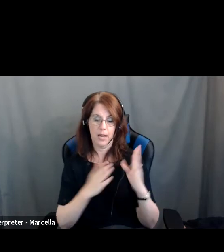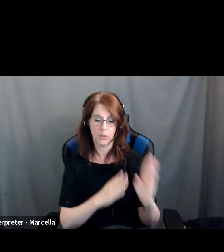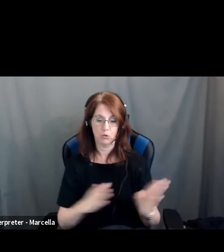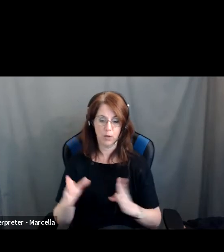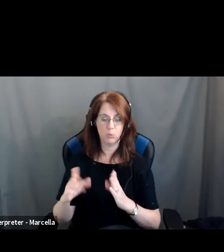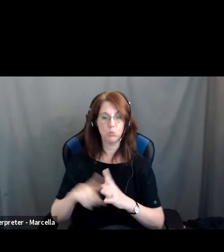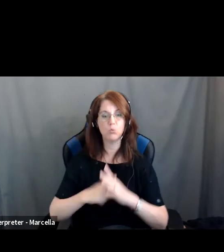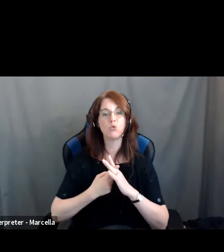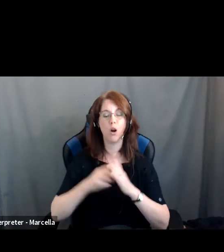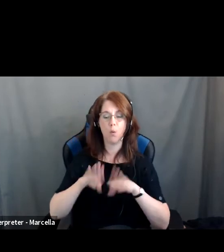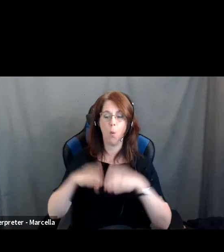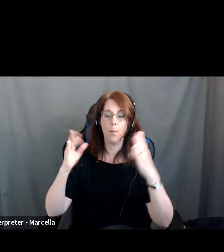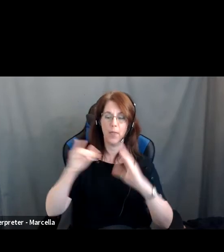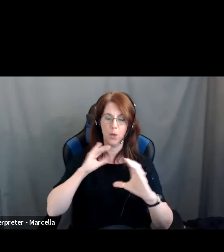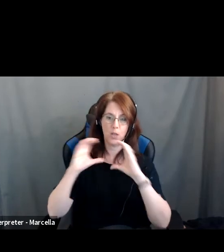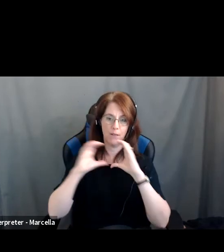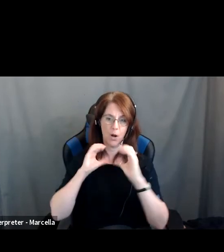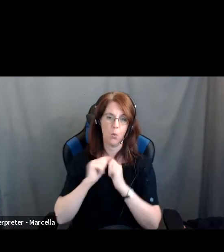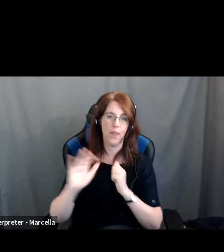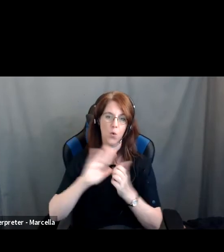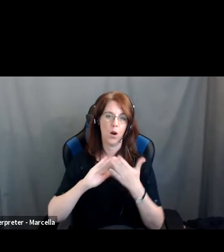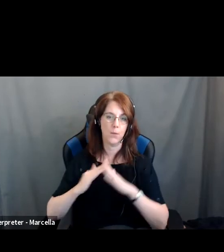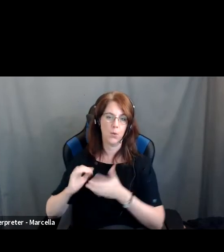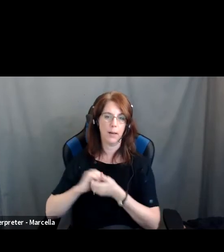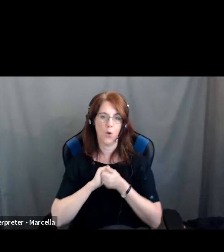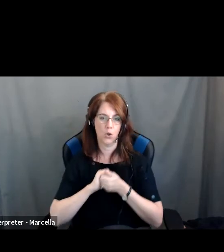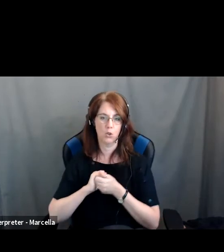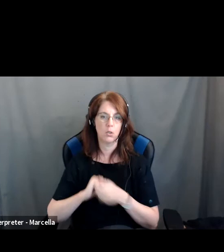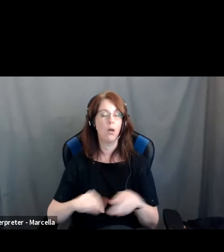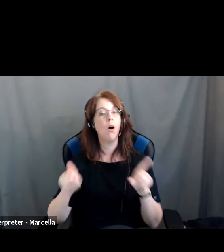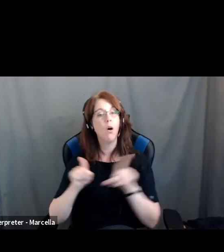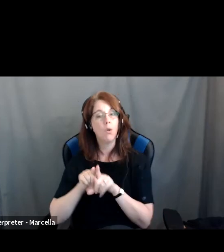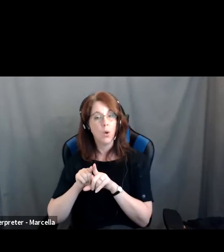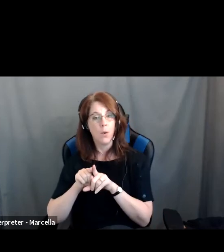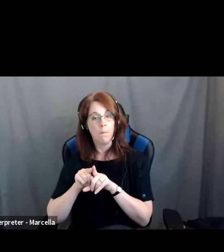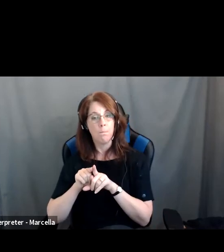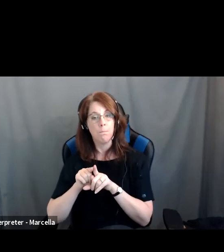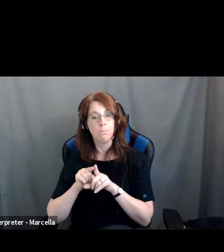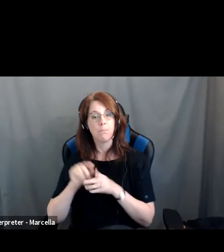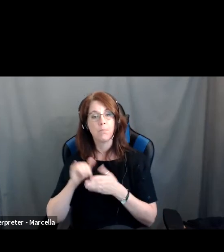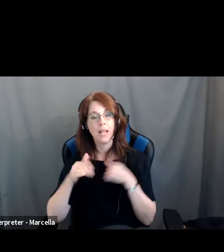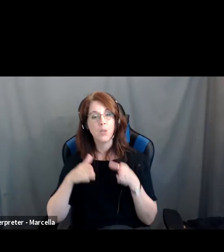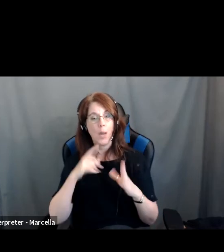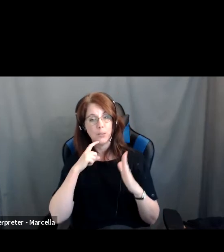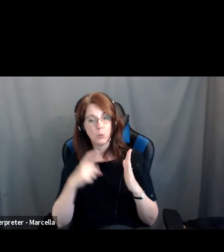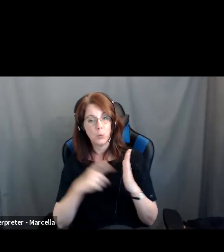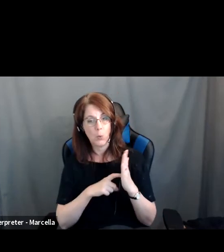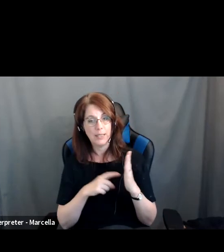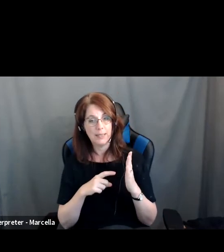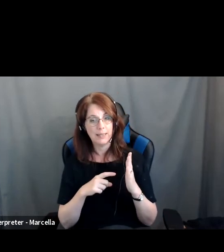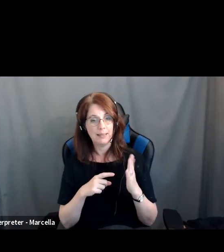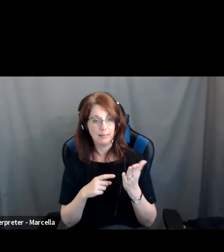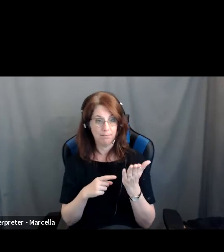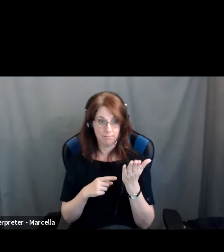those conversations with your community partners. Also, it's a way to notice that while there